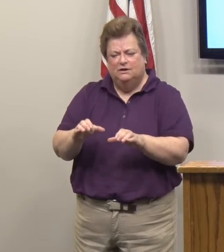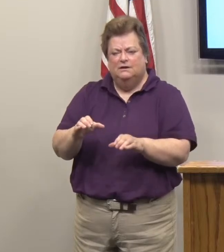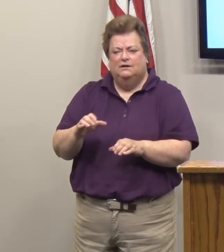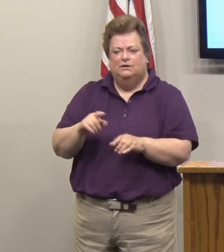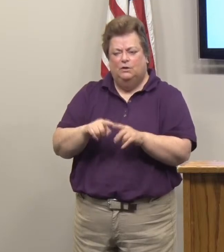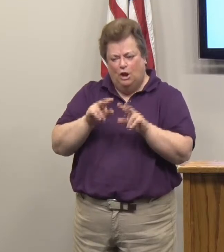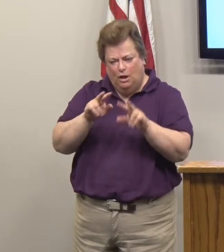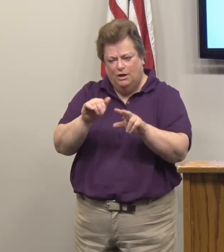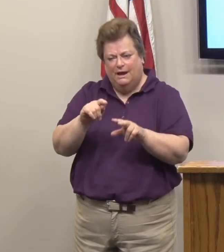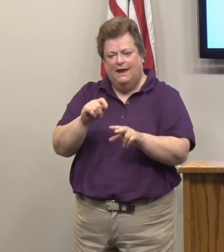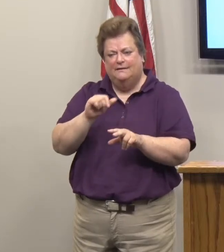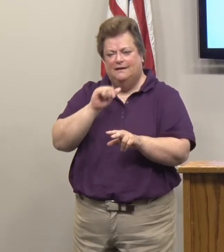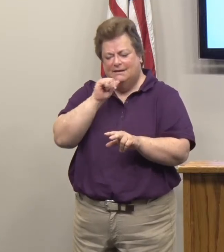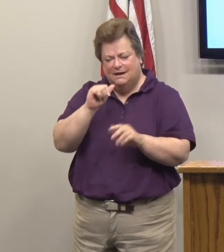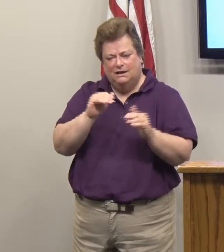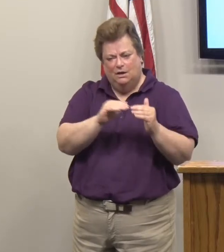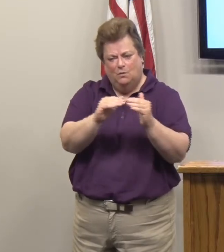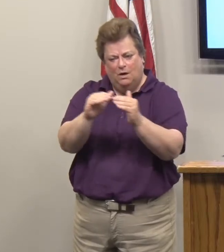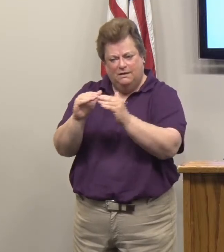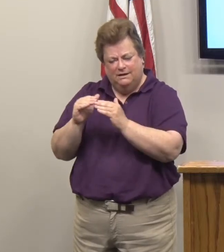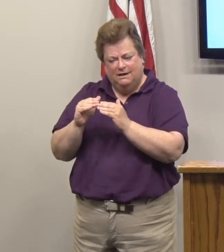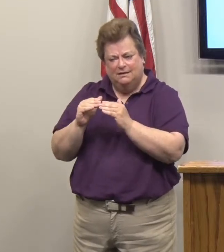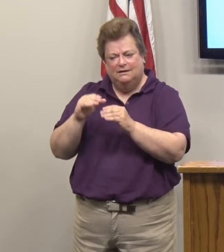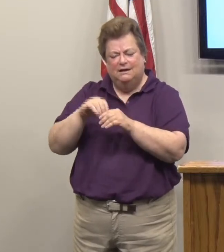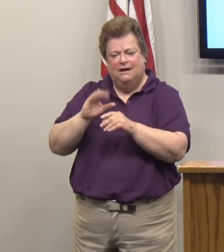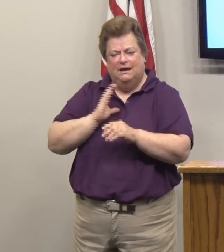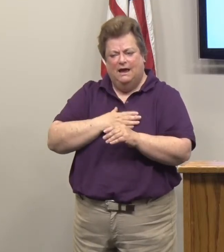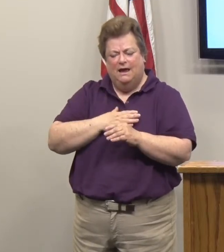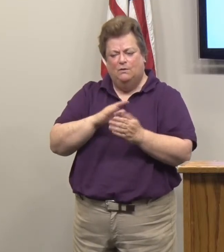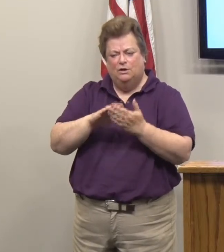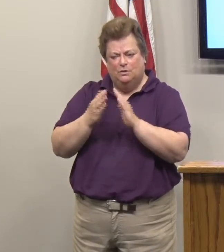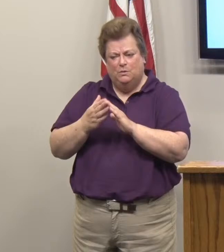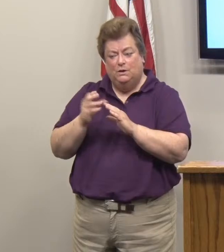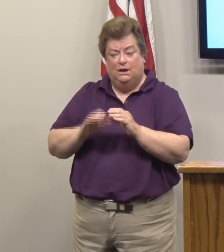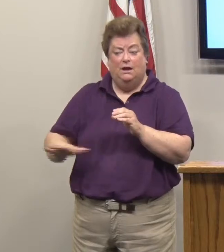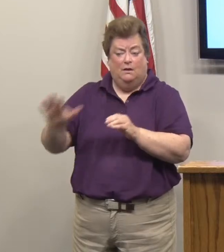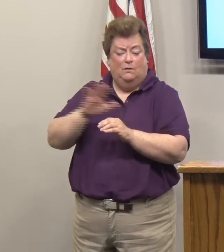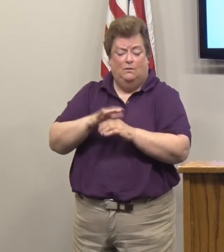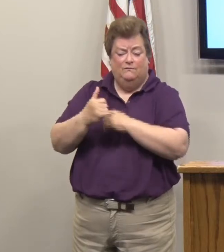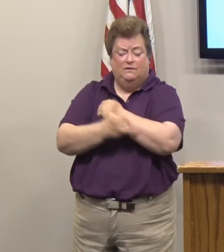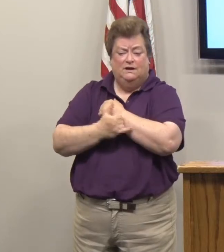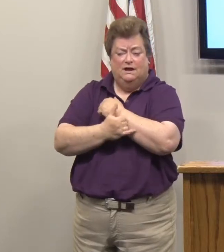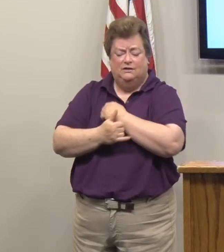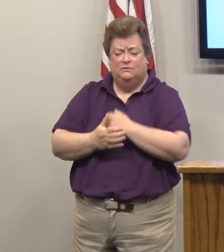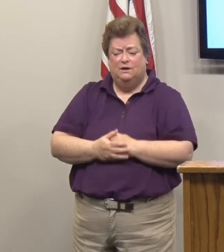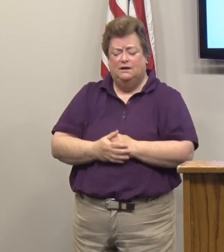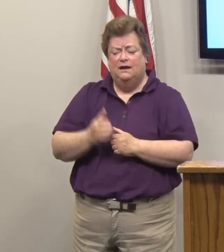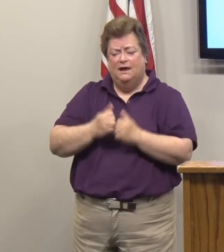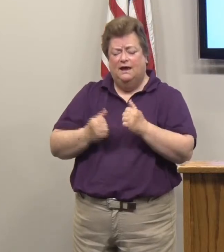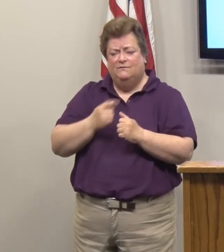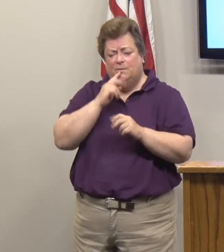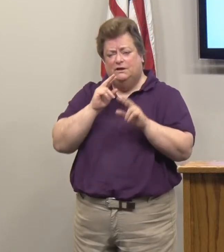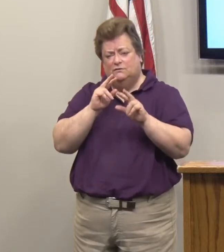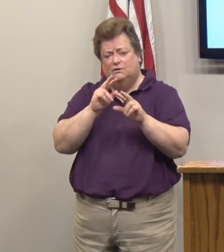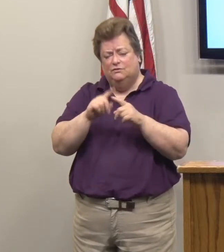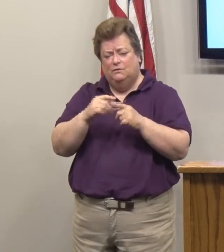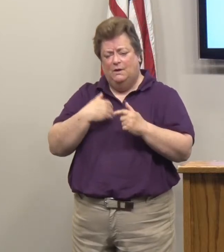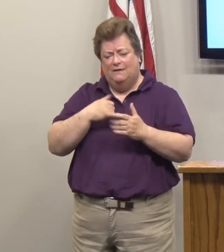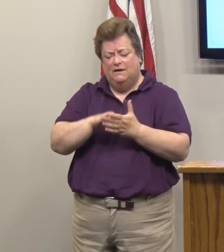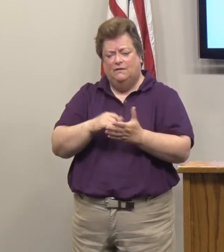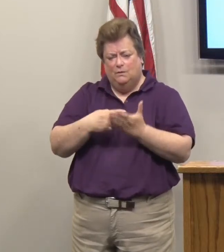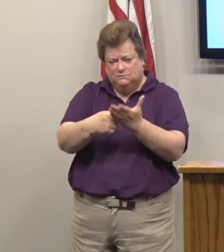begun and the difficult dialogues that are occurring. From there, we have to look at how we take longer-term action